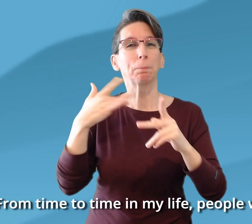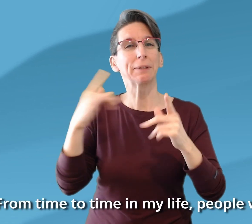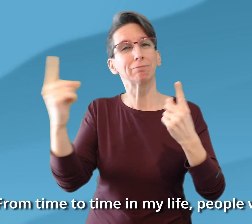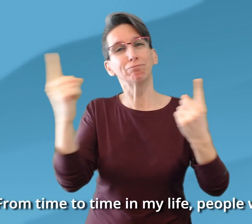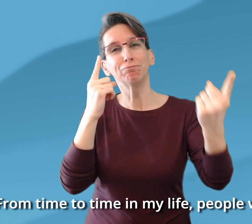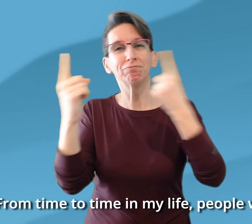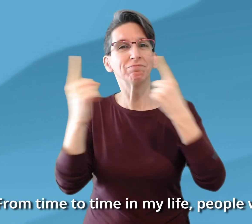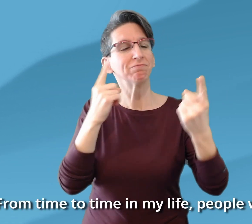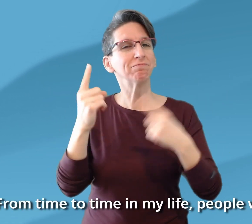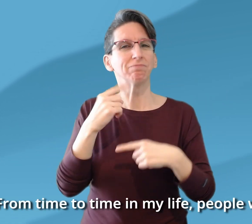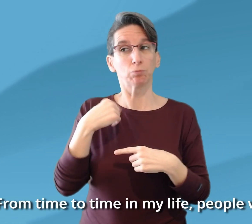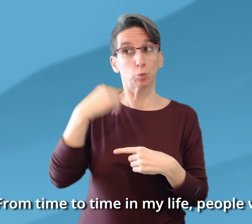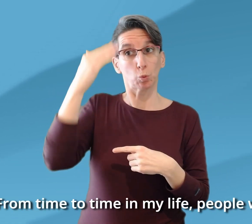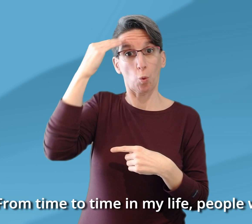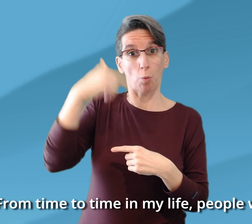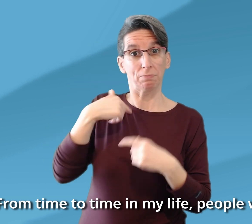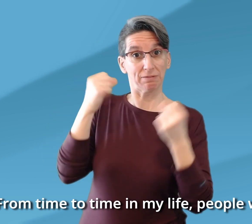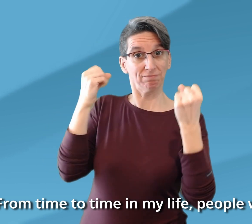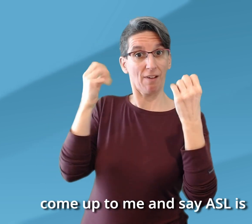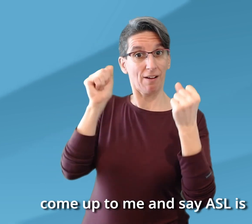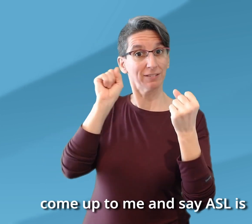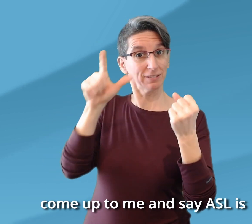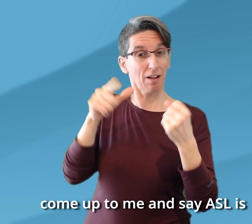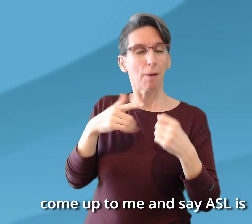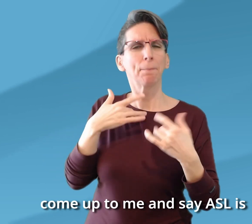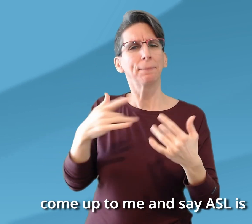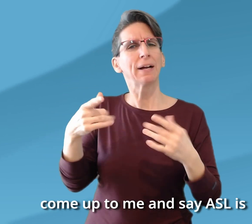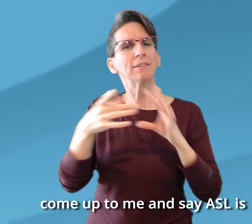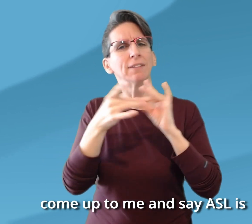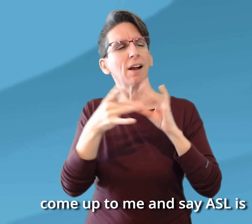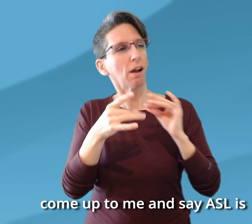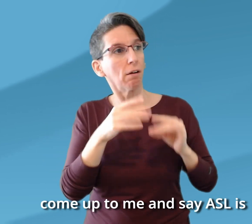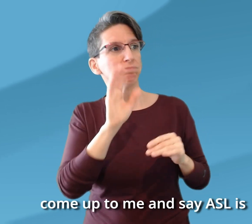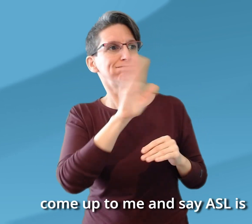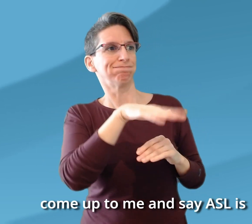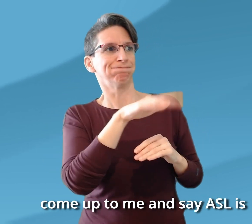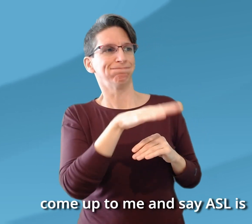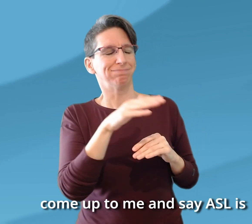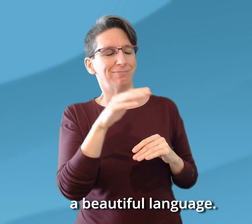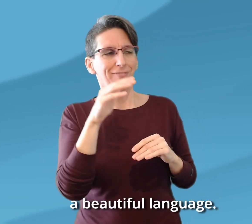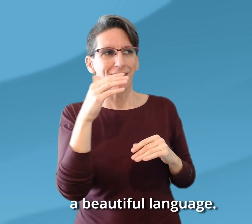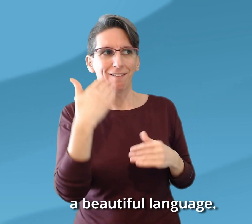From time to time in my life, people would come up to me and say ASL is a beautiful language.